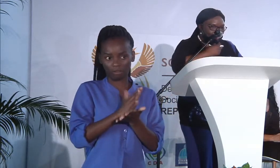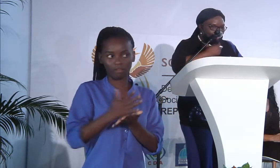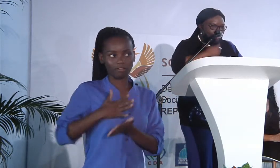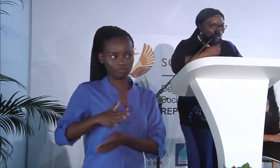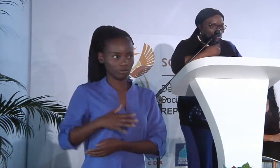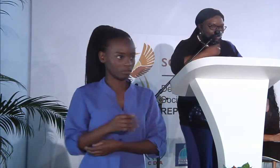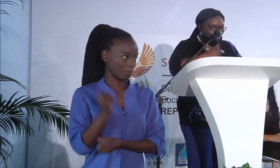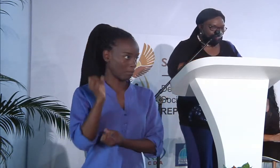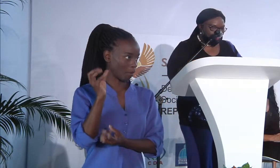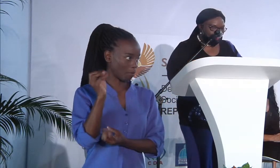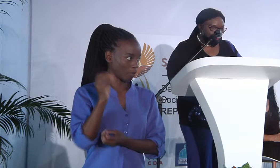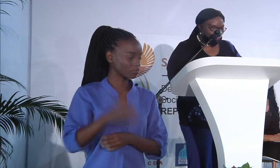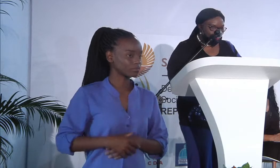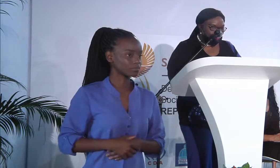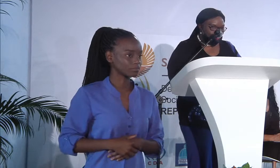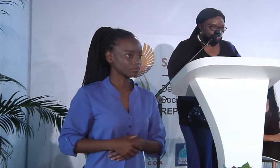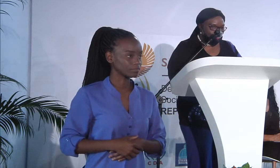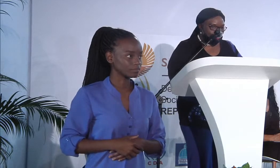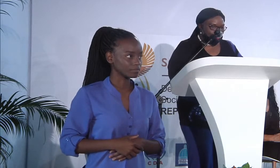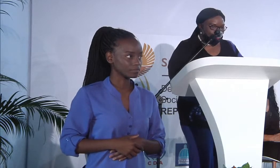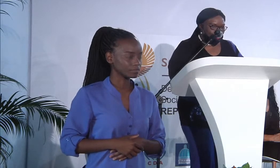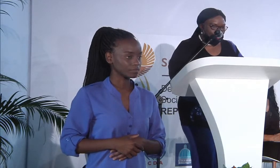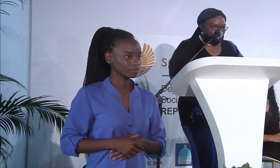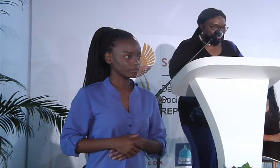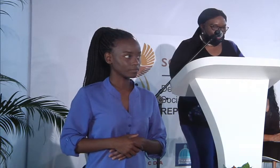now, we are going to